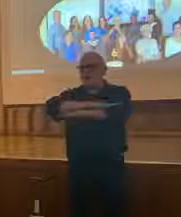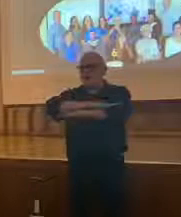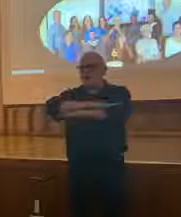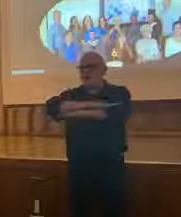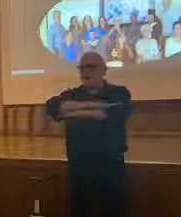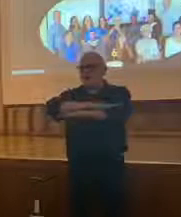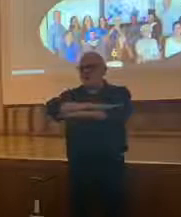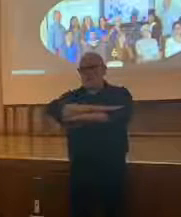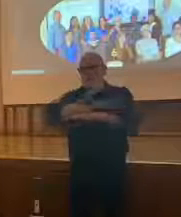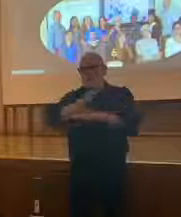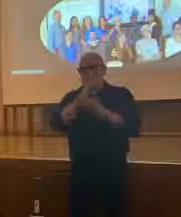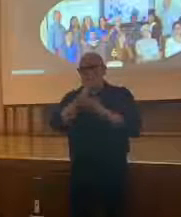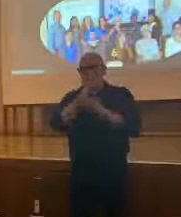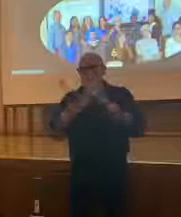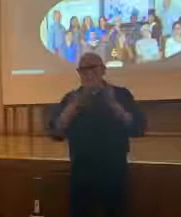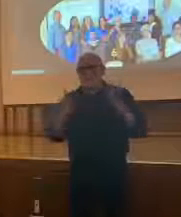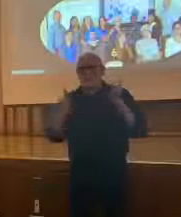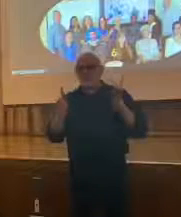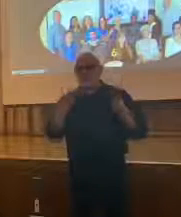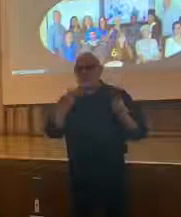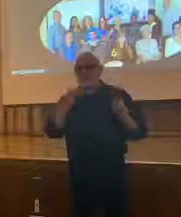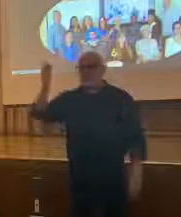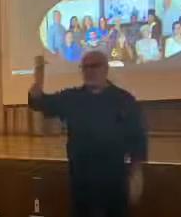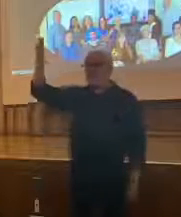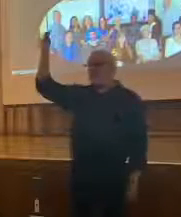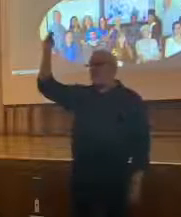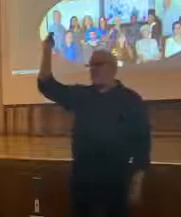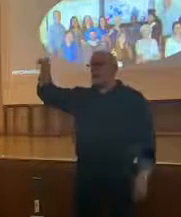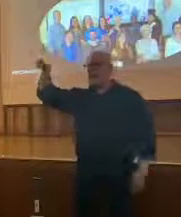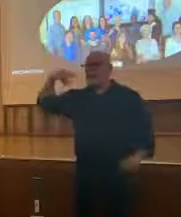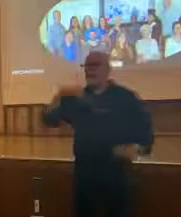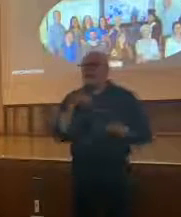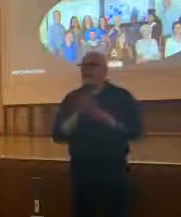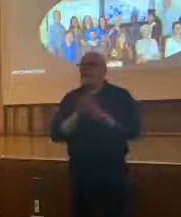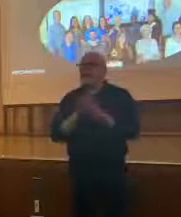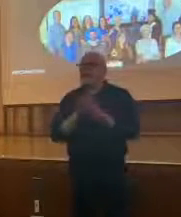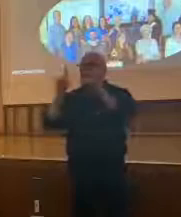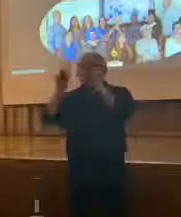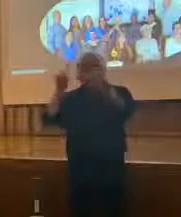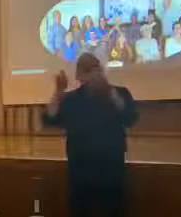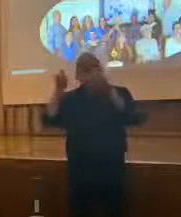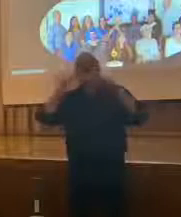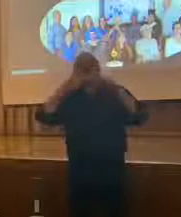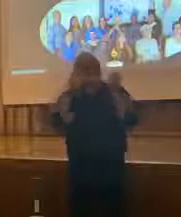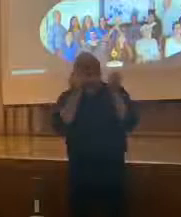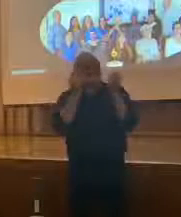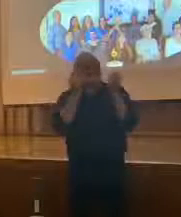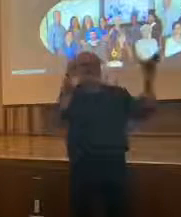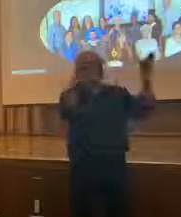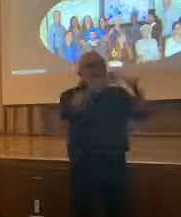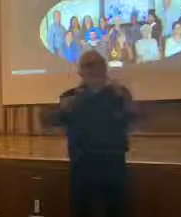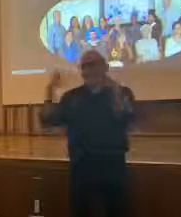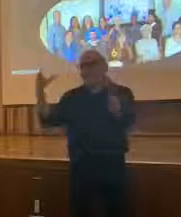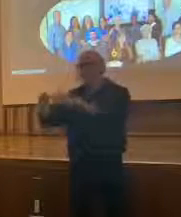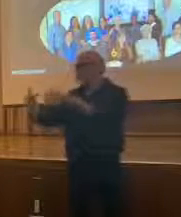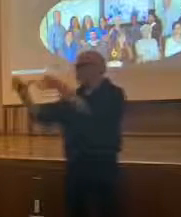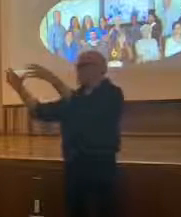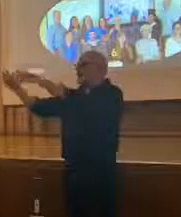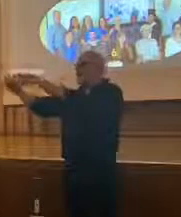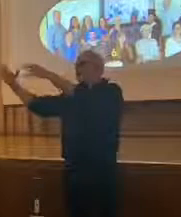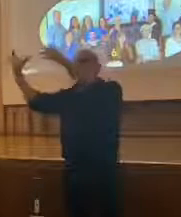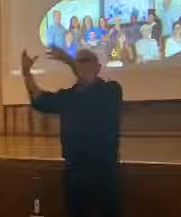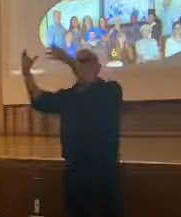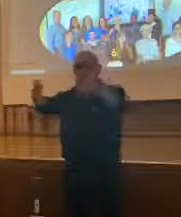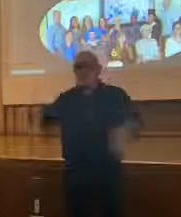Anyway, so Icha, all right, so what I'm gonna do is we wanna see, this is like a really unscientific kind of poll,